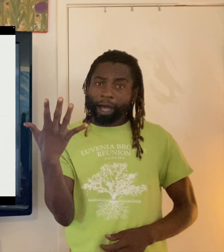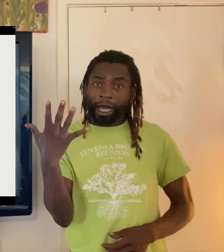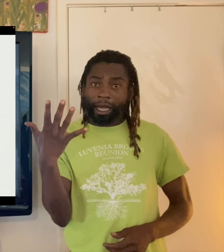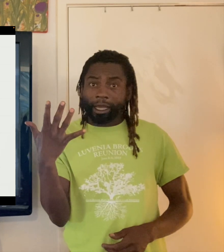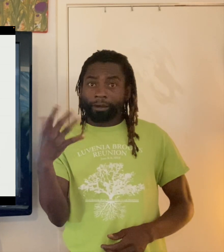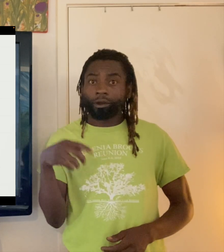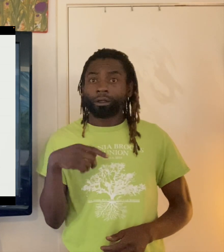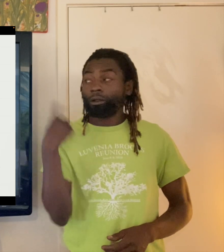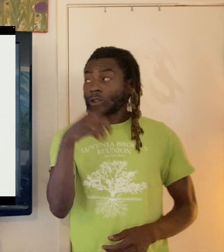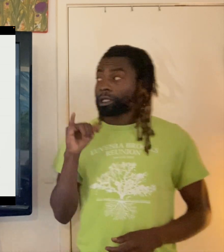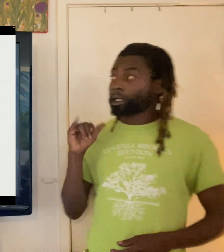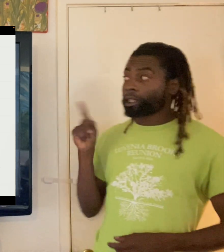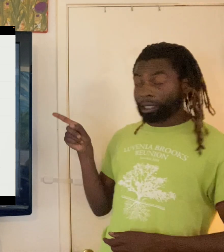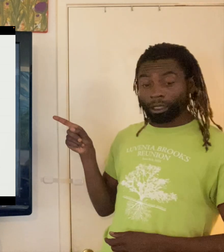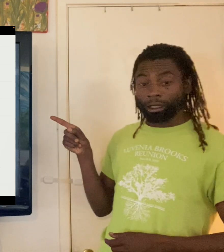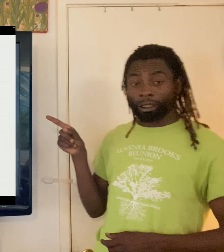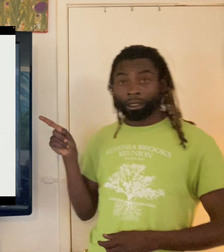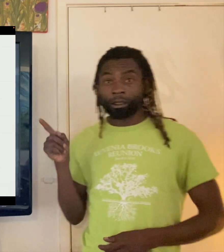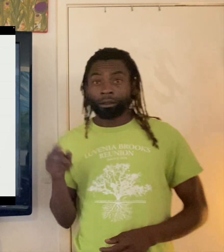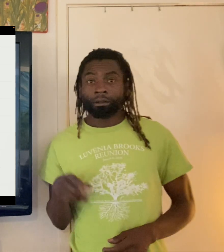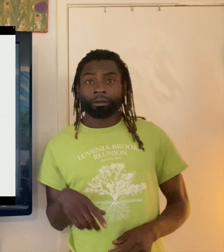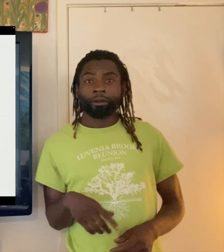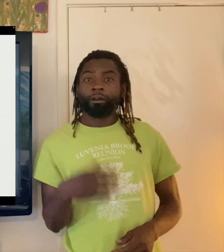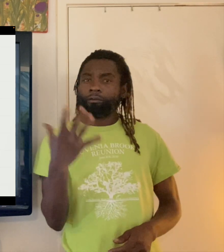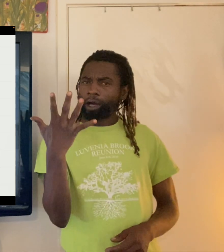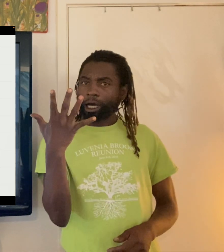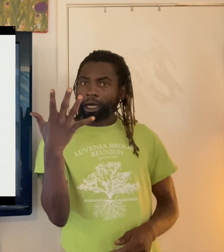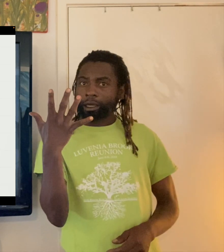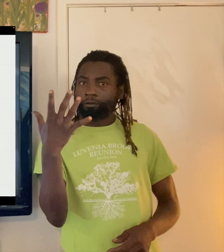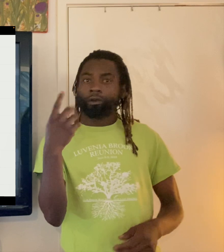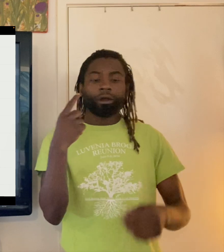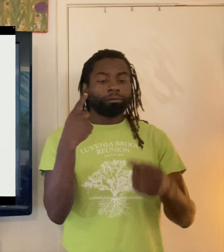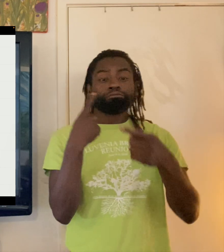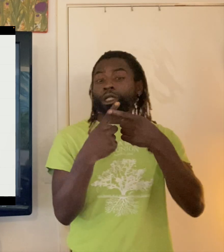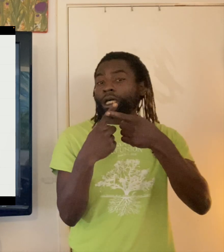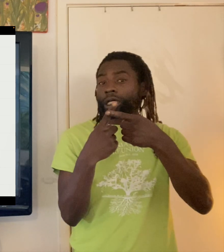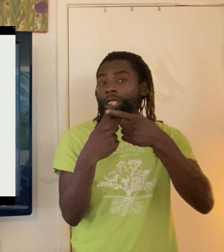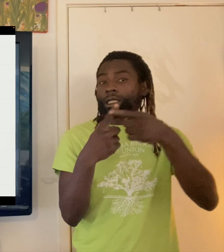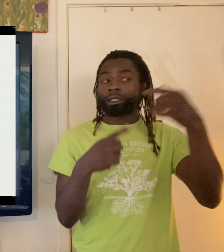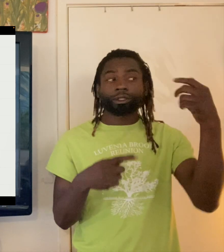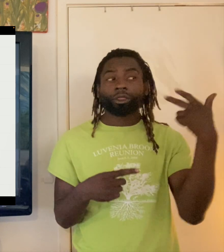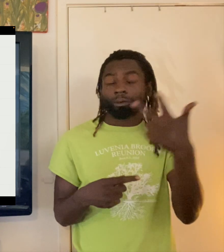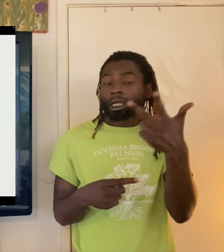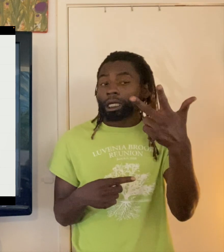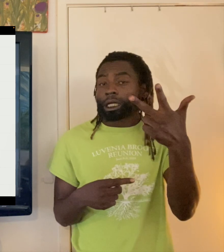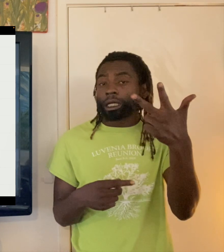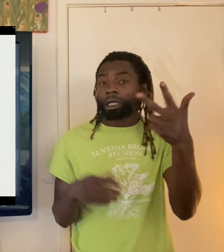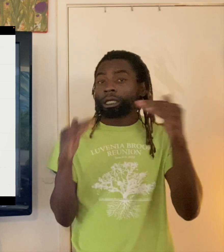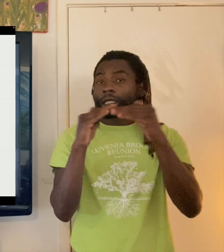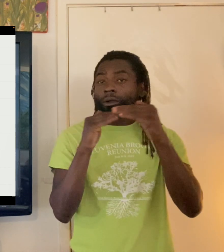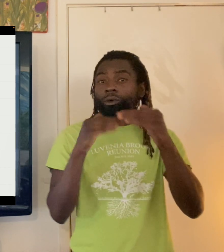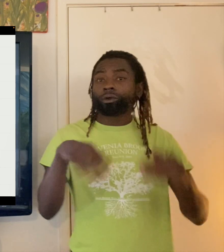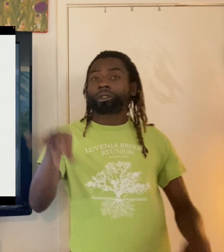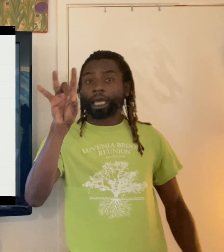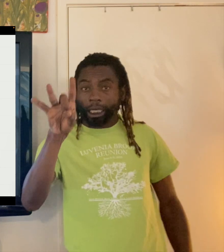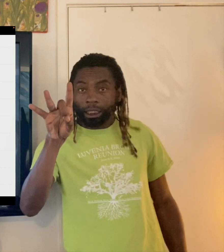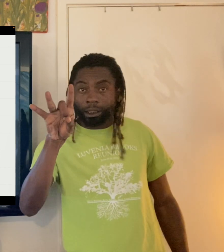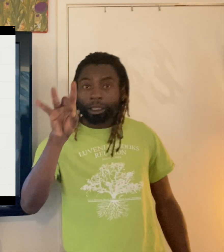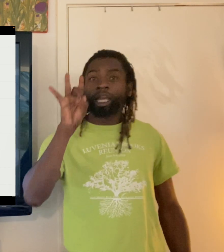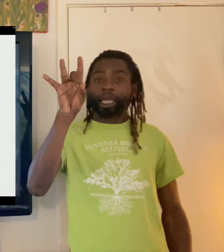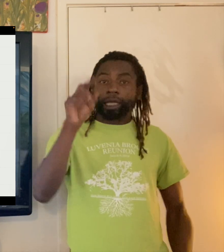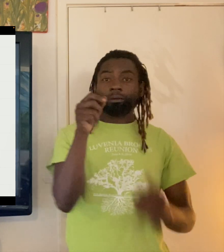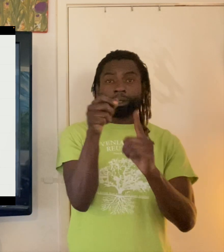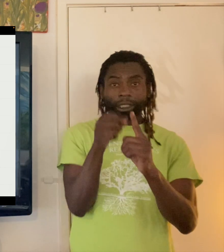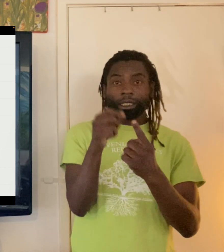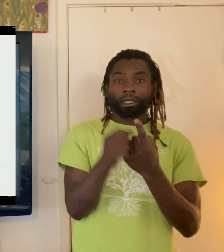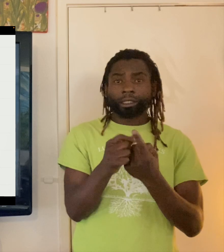5 bananas look like this. So if we add 3 more, we know that 5 plus 3 is 8.